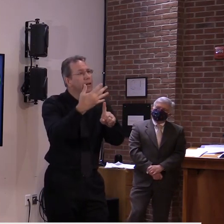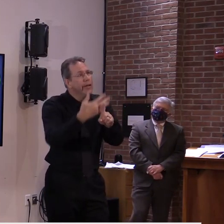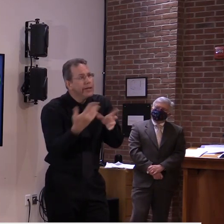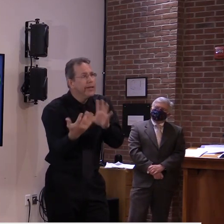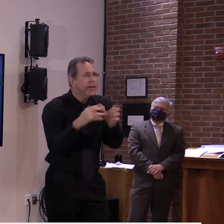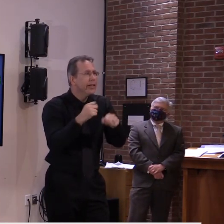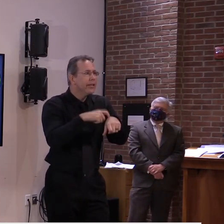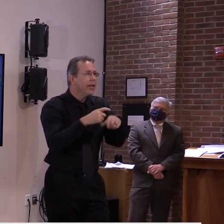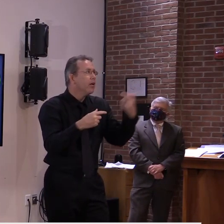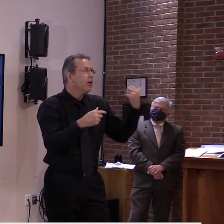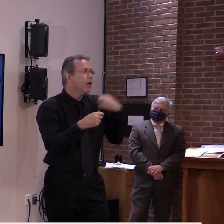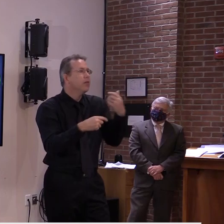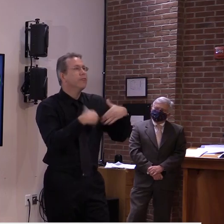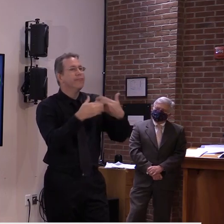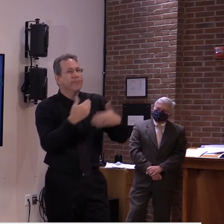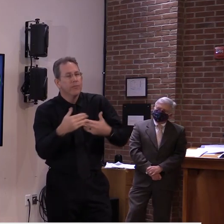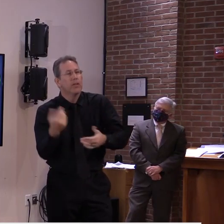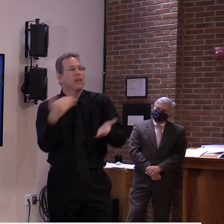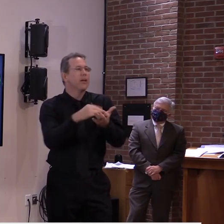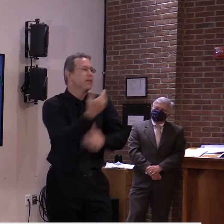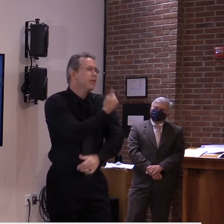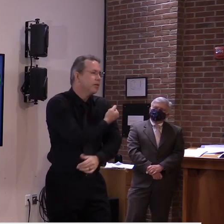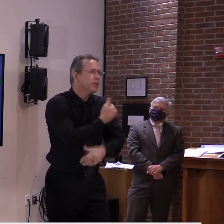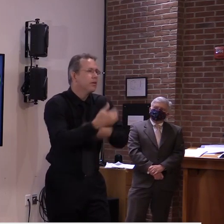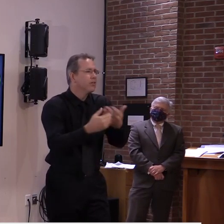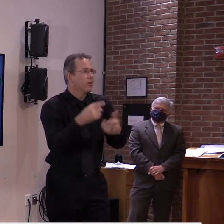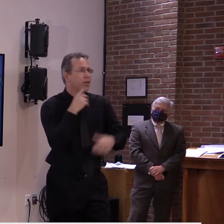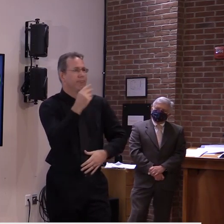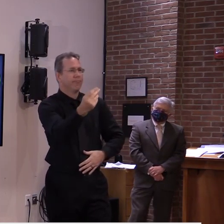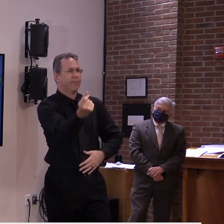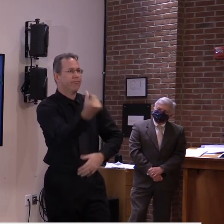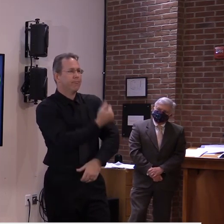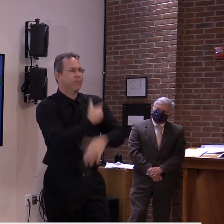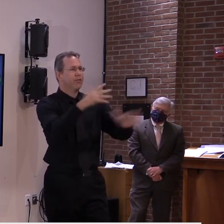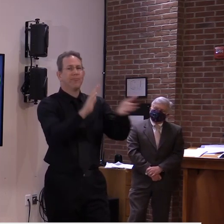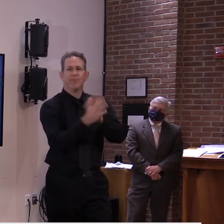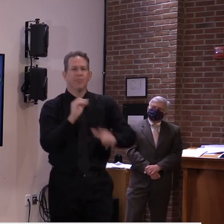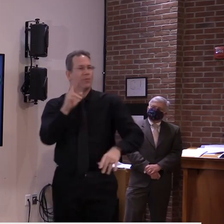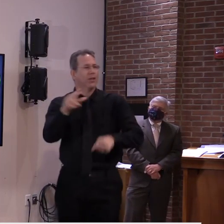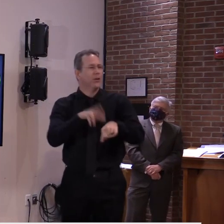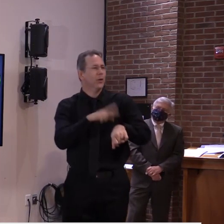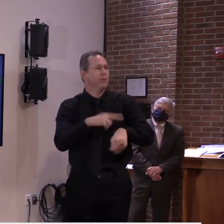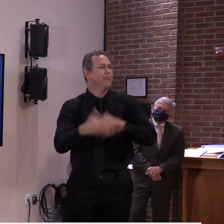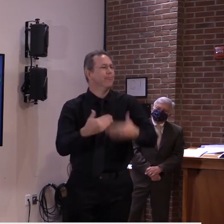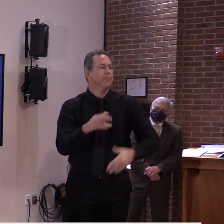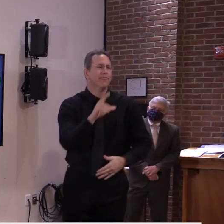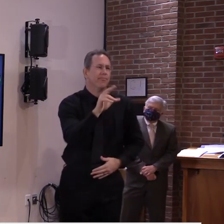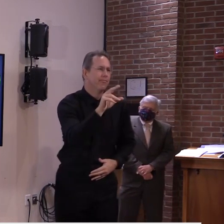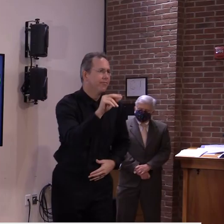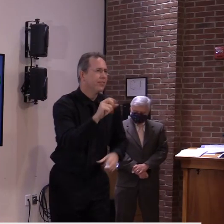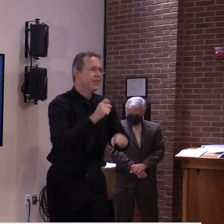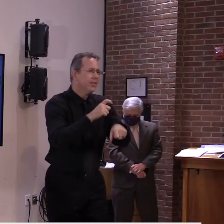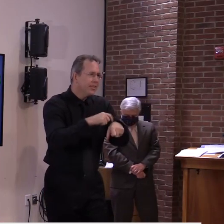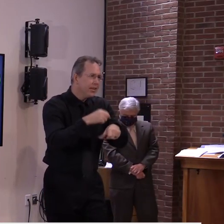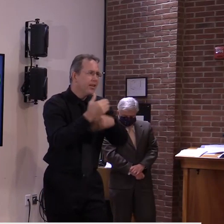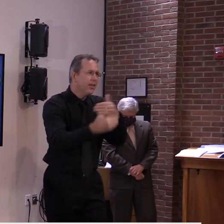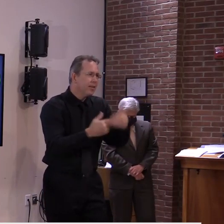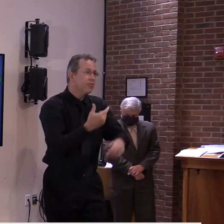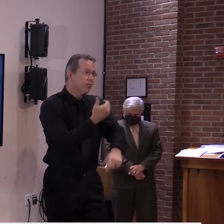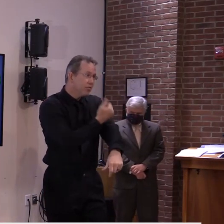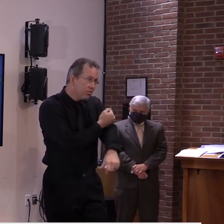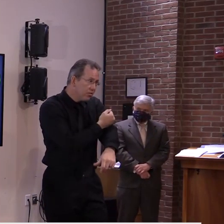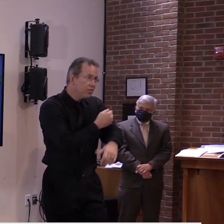by any measure. And we have to get to a certain percentage before we have that herd immunity that